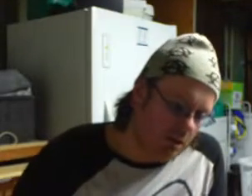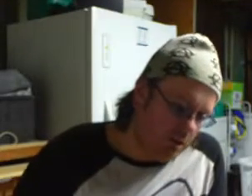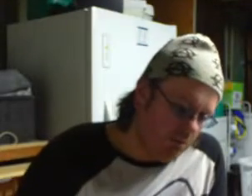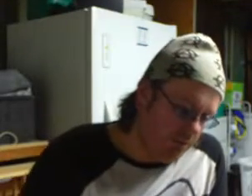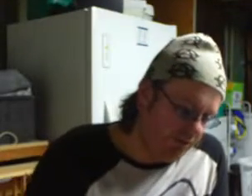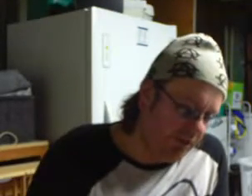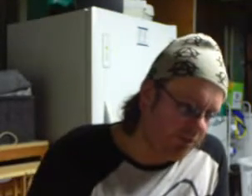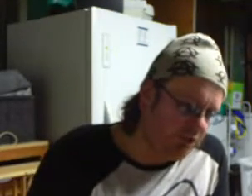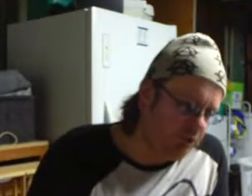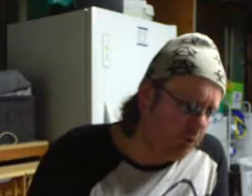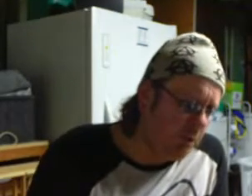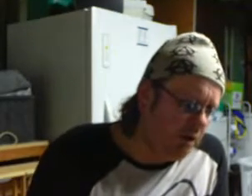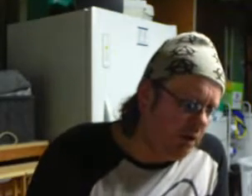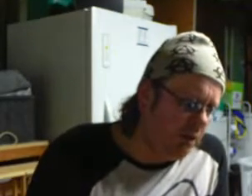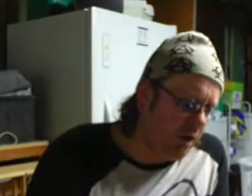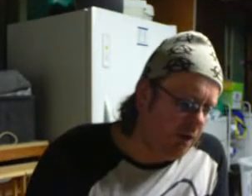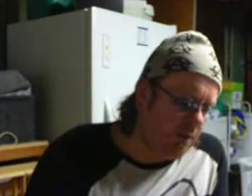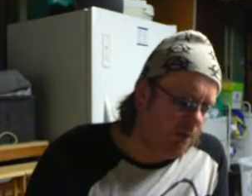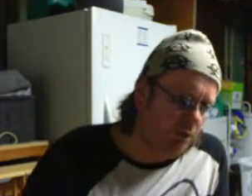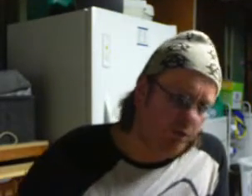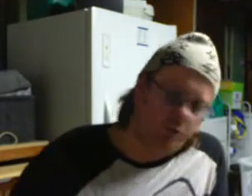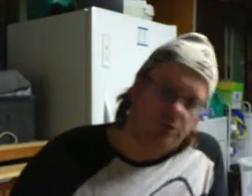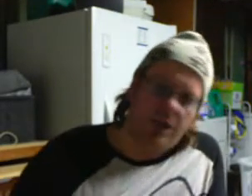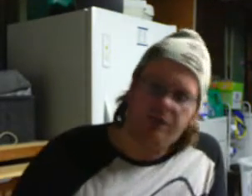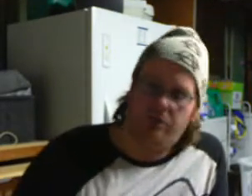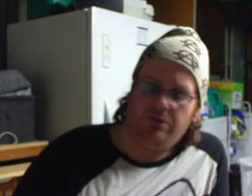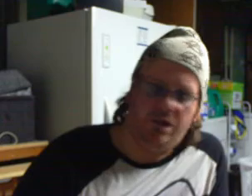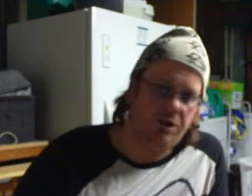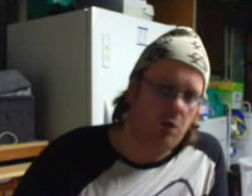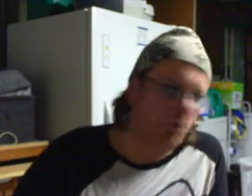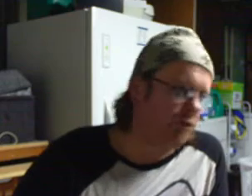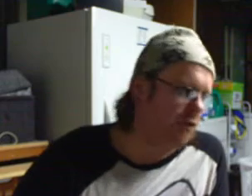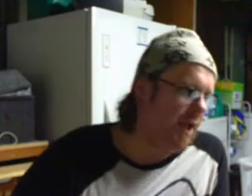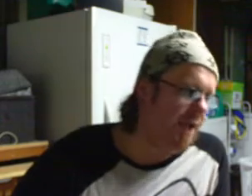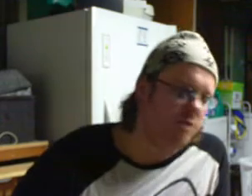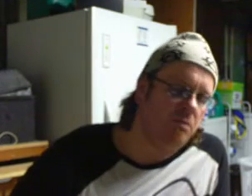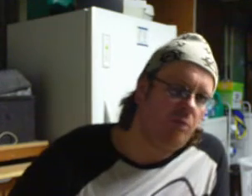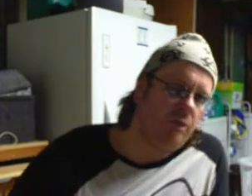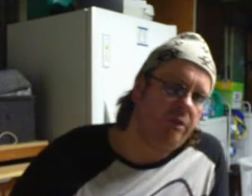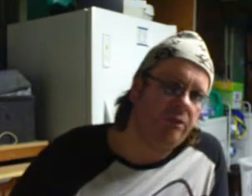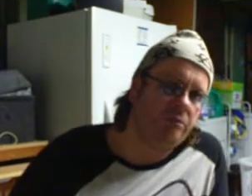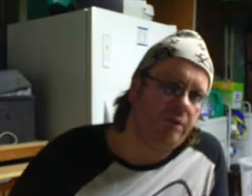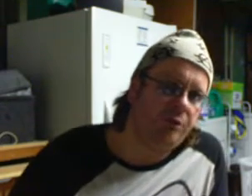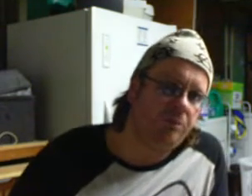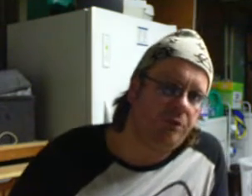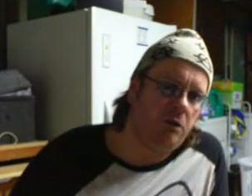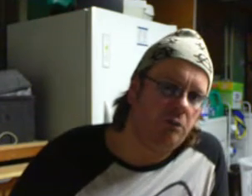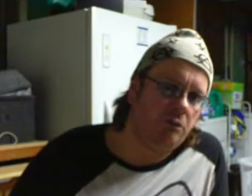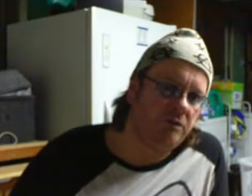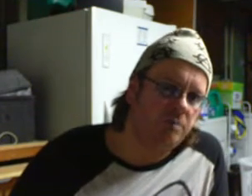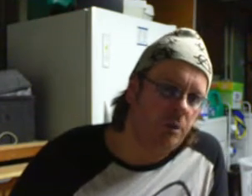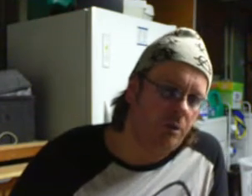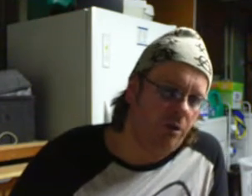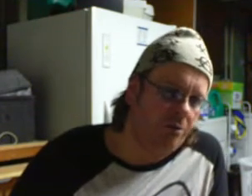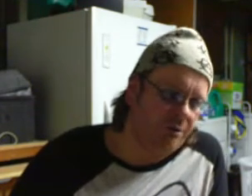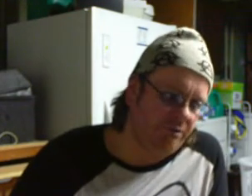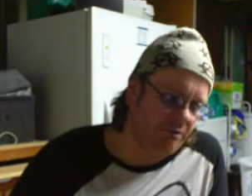by telling you that guns are dangerous and no one should have them while they surround themselves with small armies,